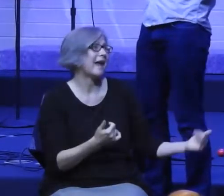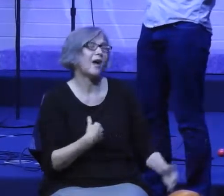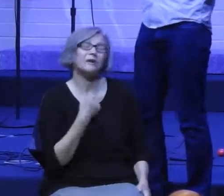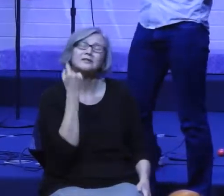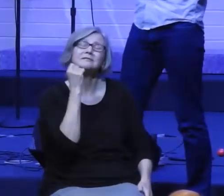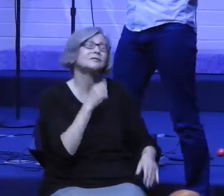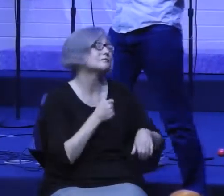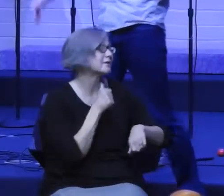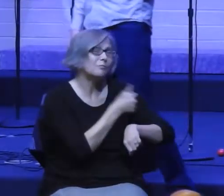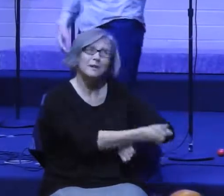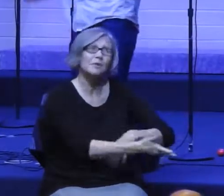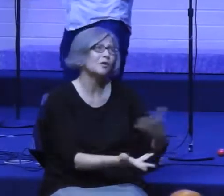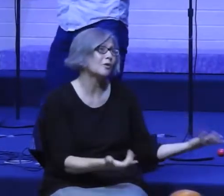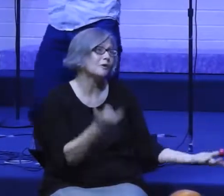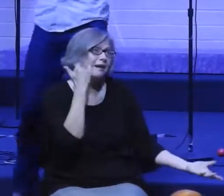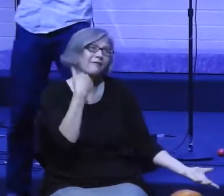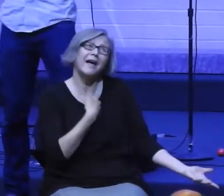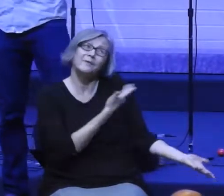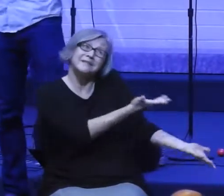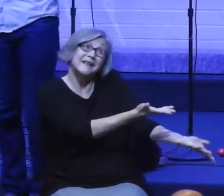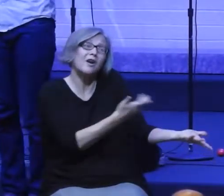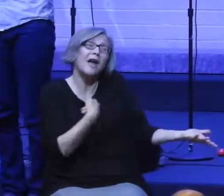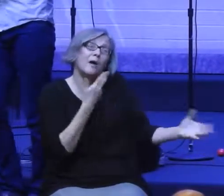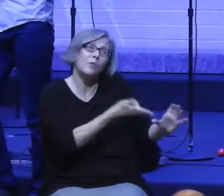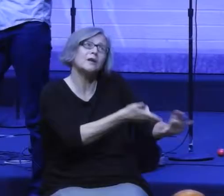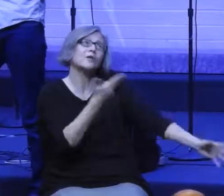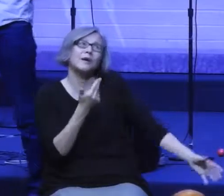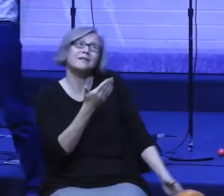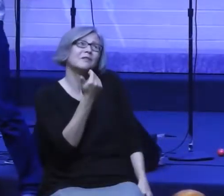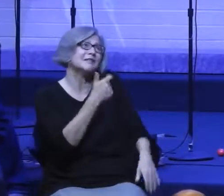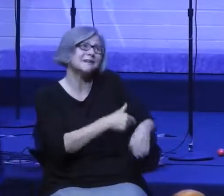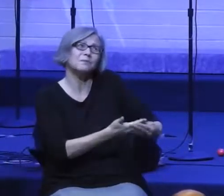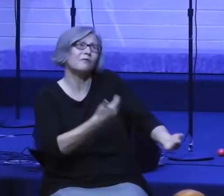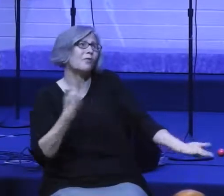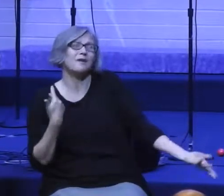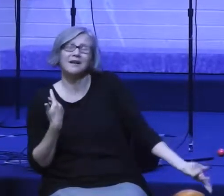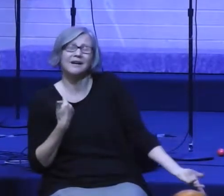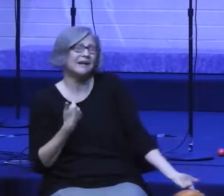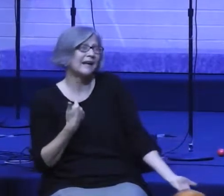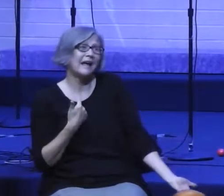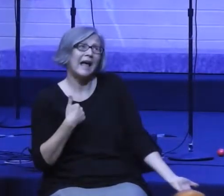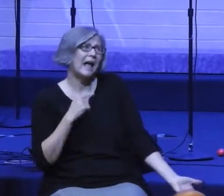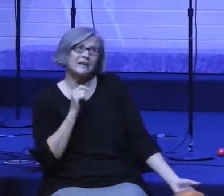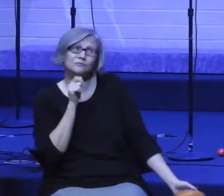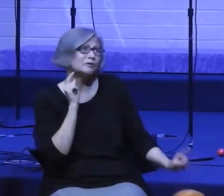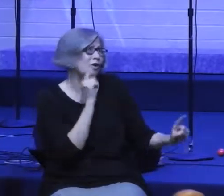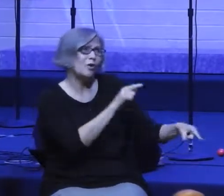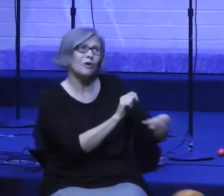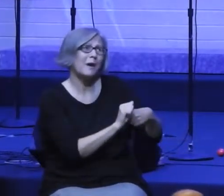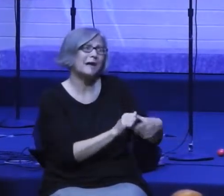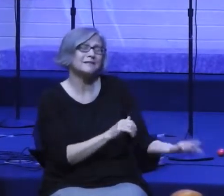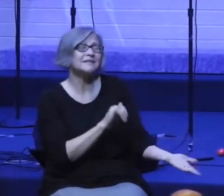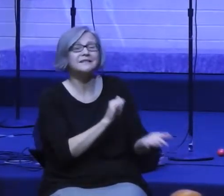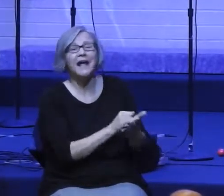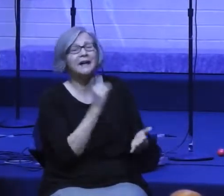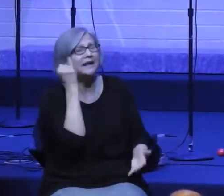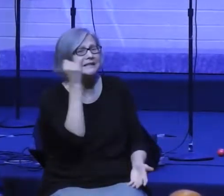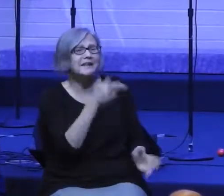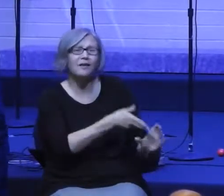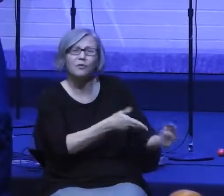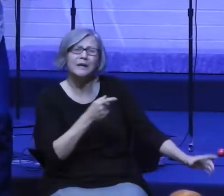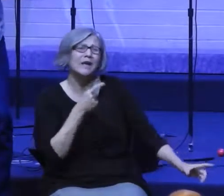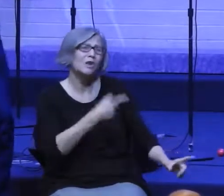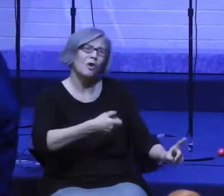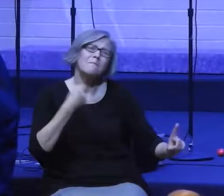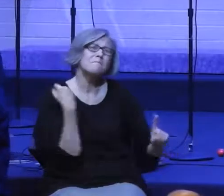it, Rudy. Like, if I was there, I would have quit 15 hits ago. Like, I wouldn't have made it through practice. This idea of quitting, of being